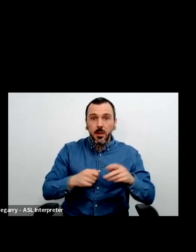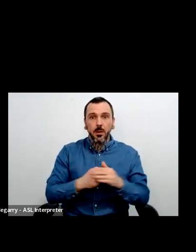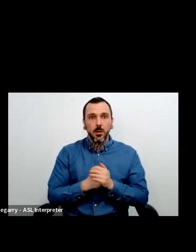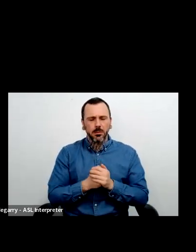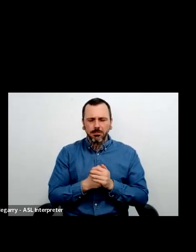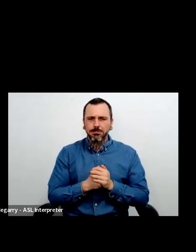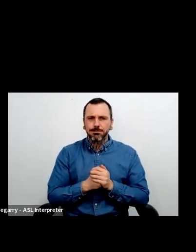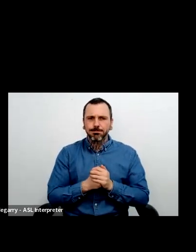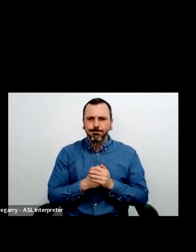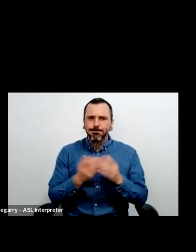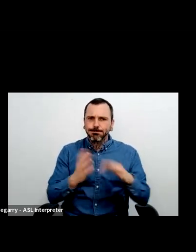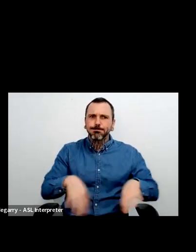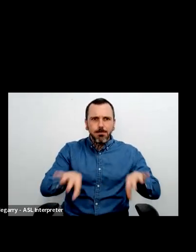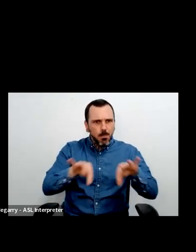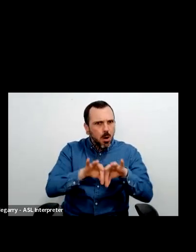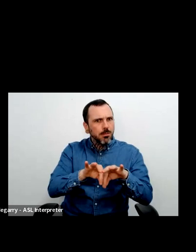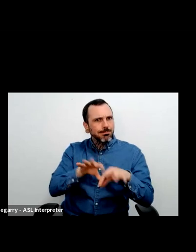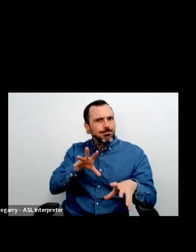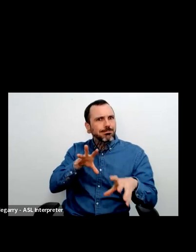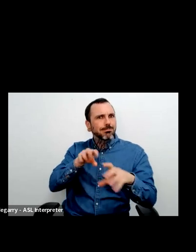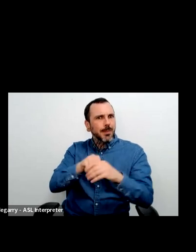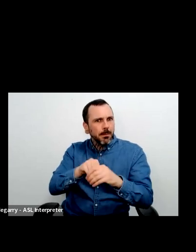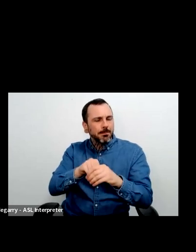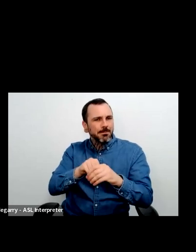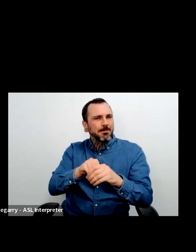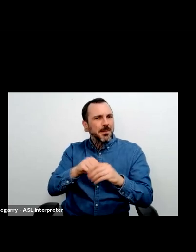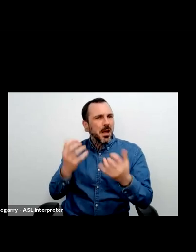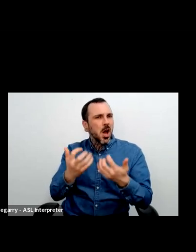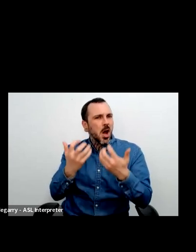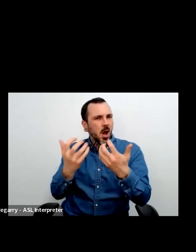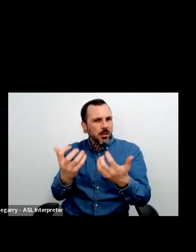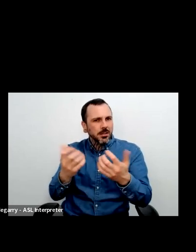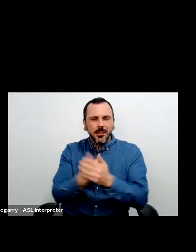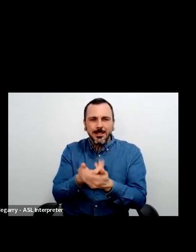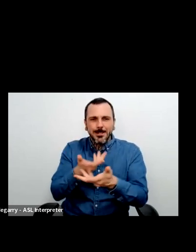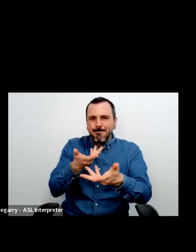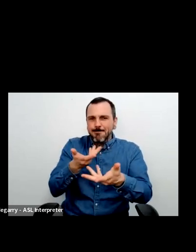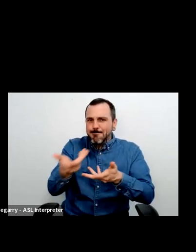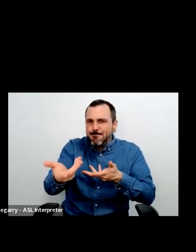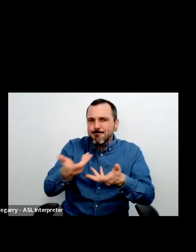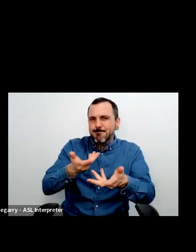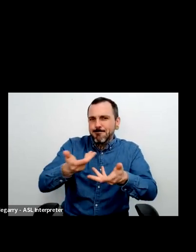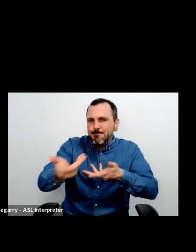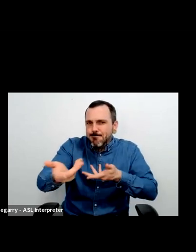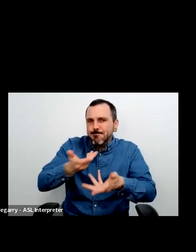of rebuilding trust with these